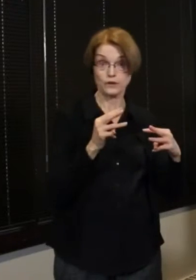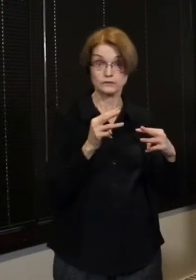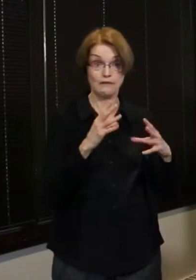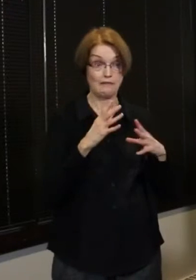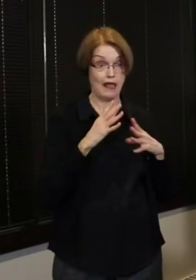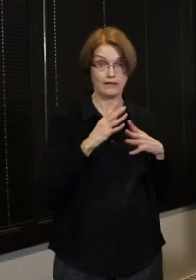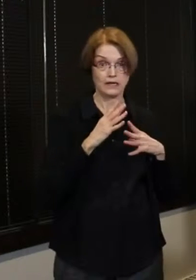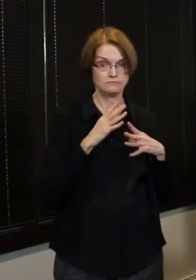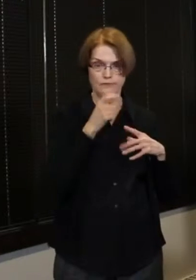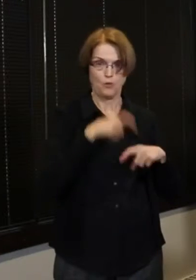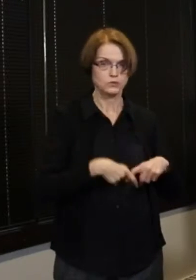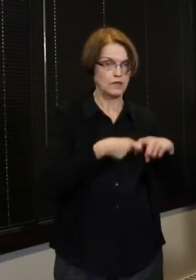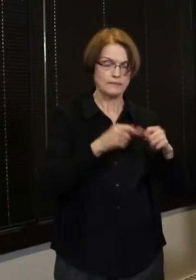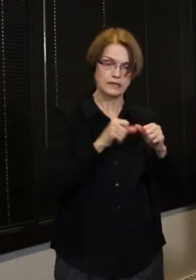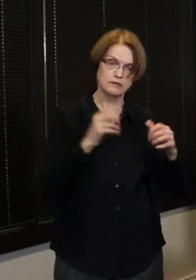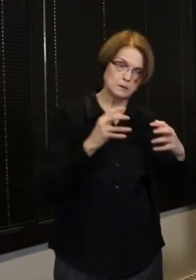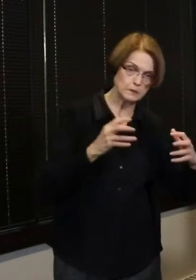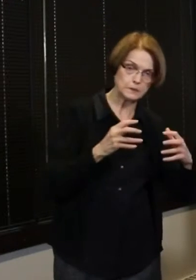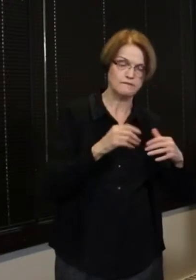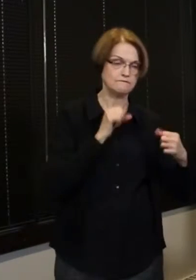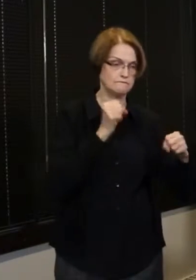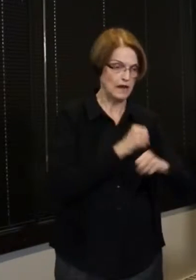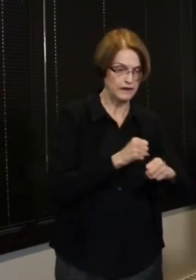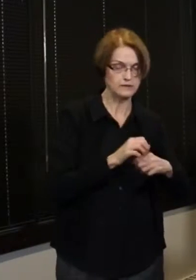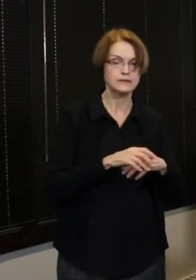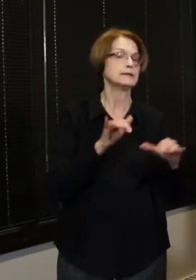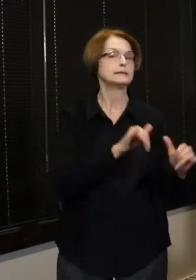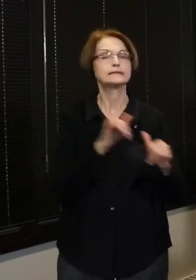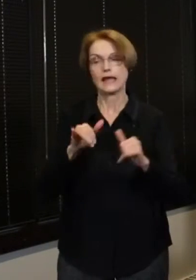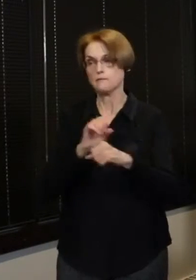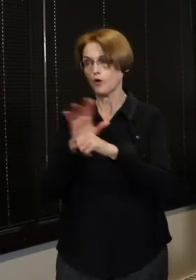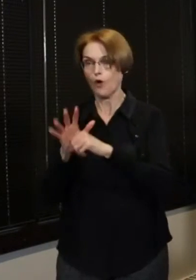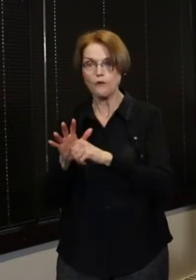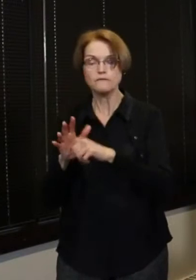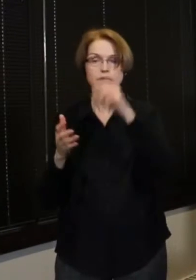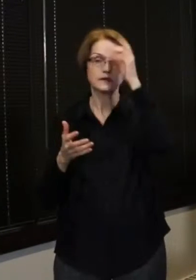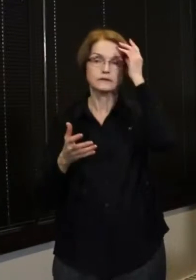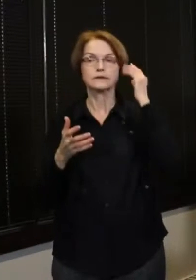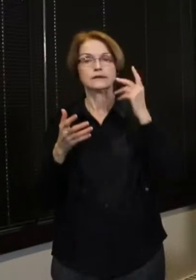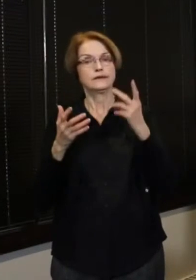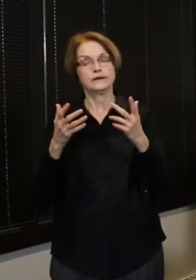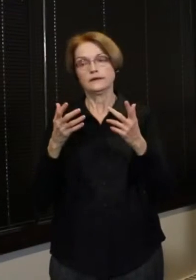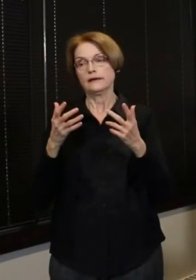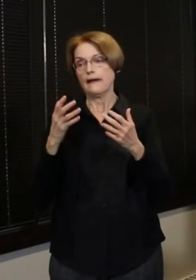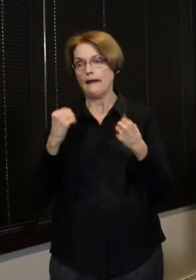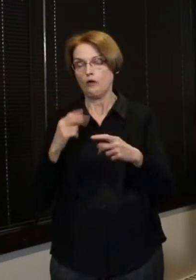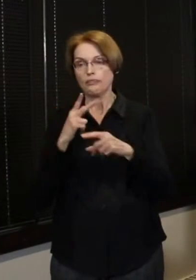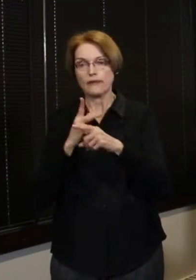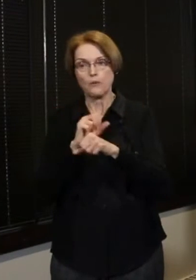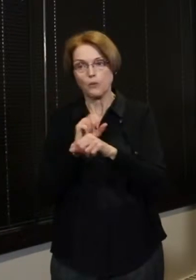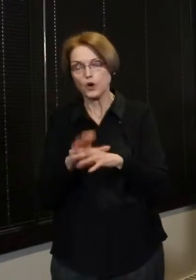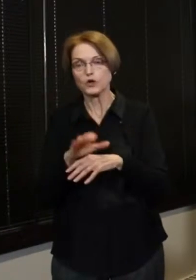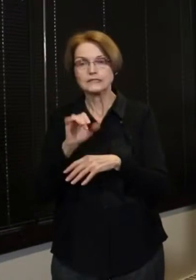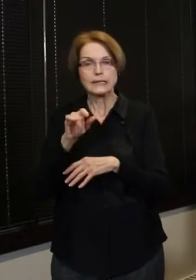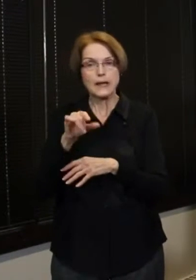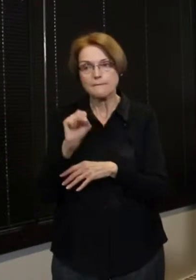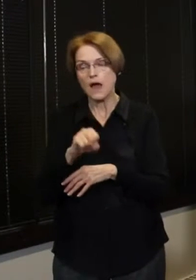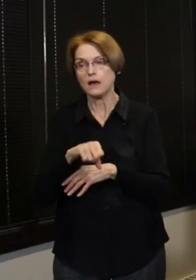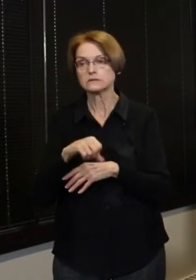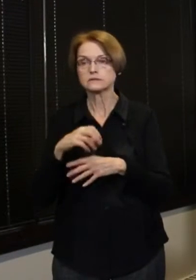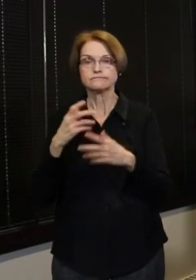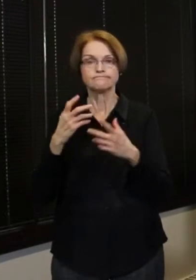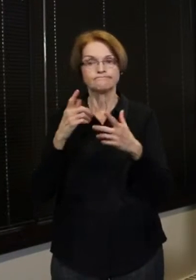is no different. Our brave and courageous healthcare workers, public health workers, EMS workers will continue to battle over